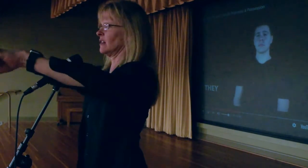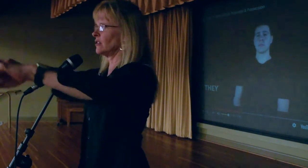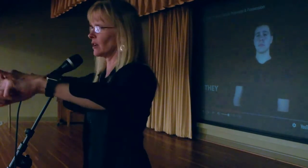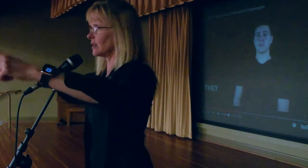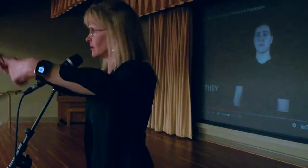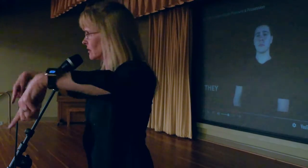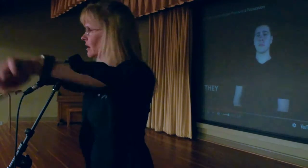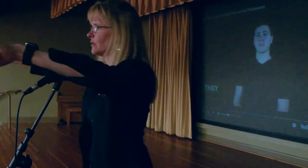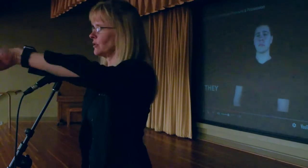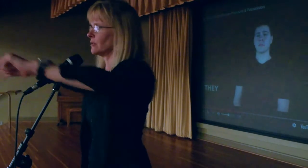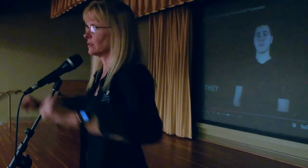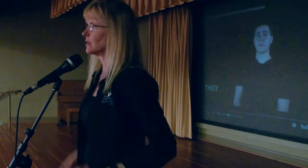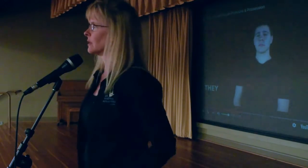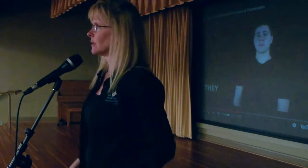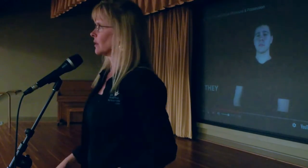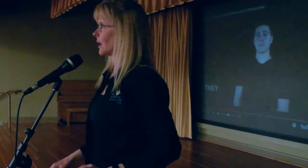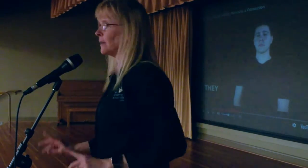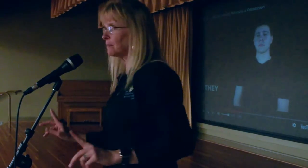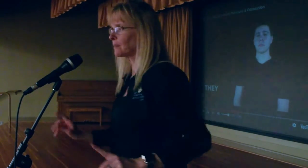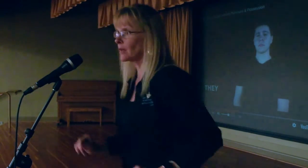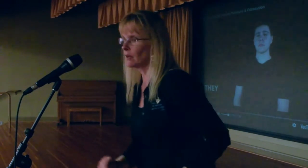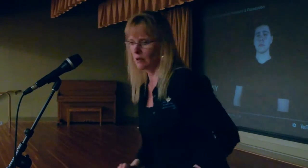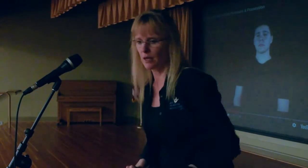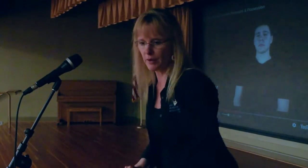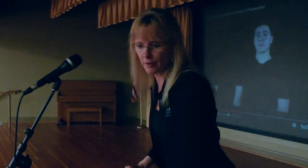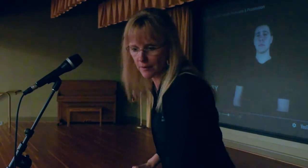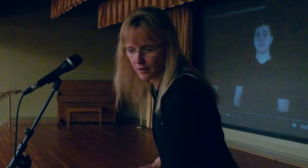you guys, all of you. Okay? Here we go.